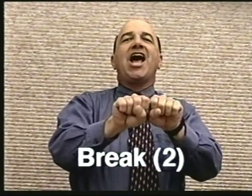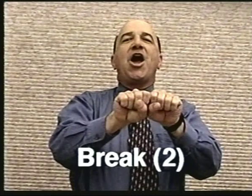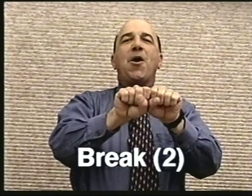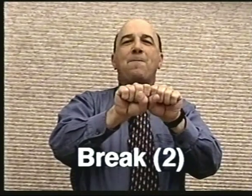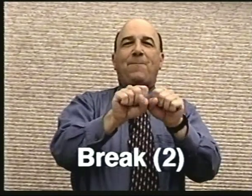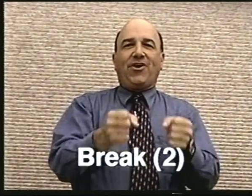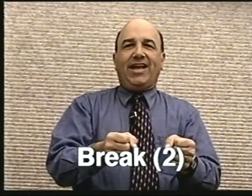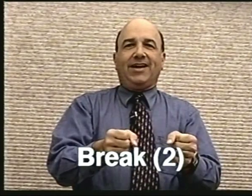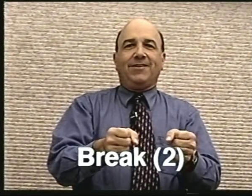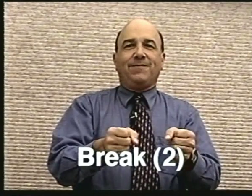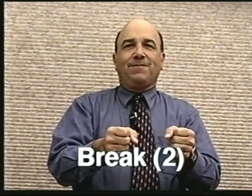Break,